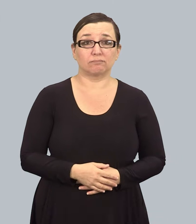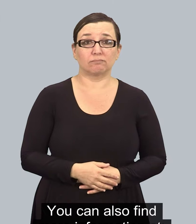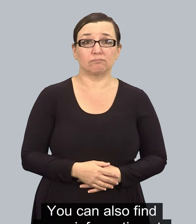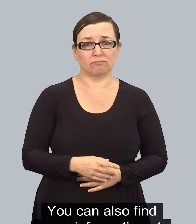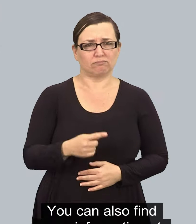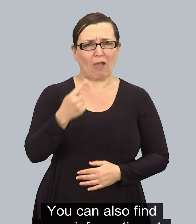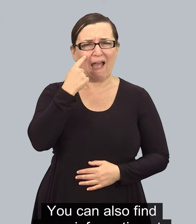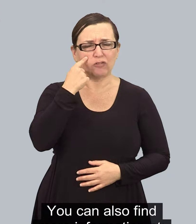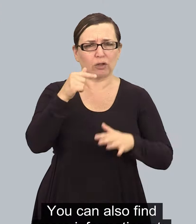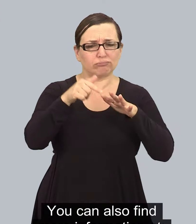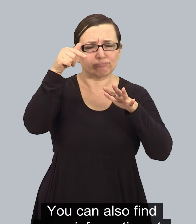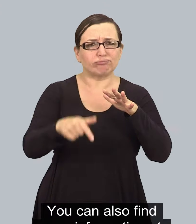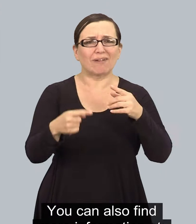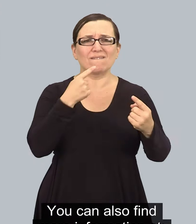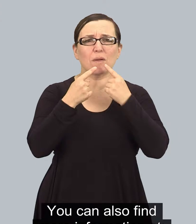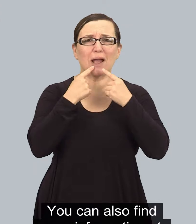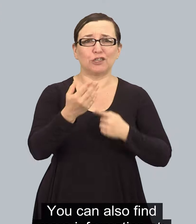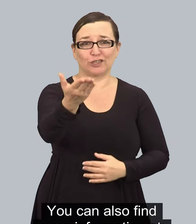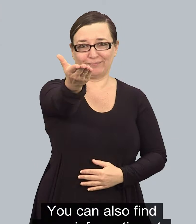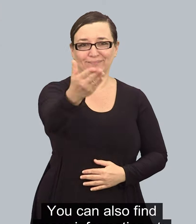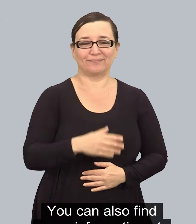You can also find more information at